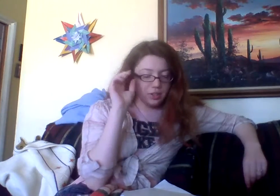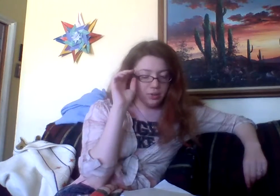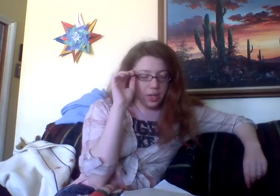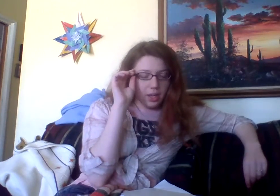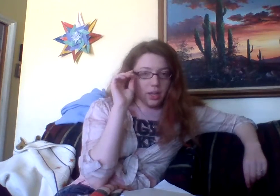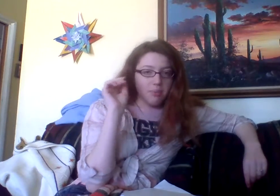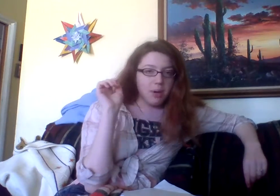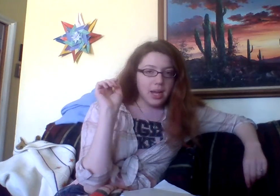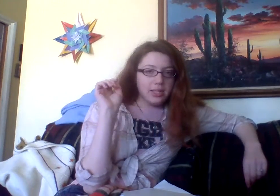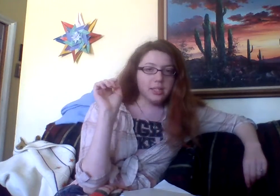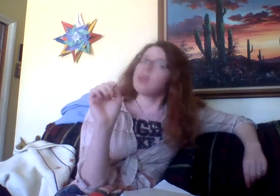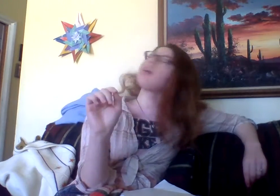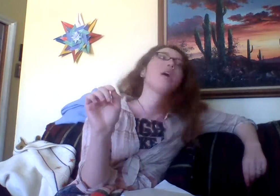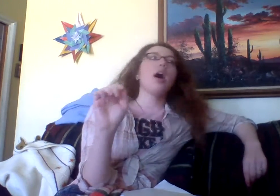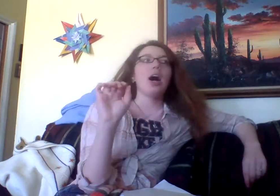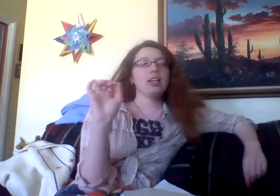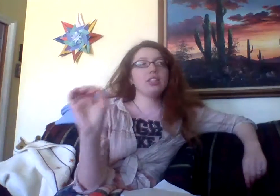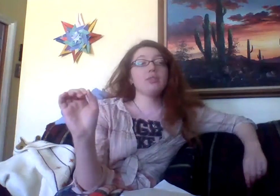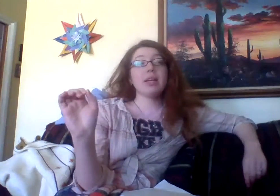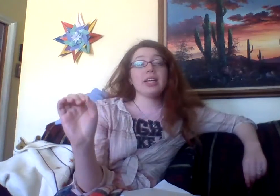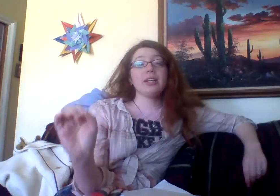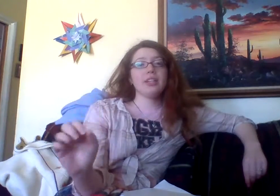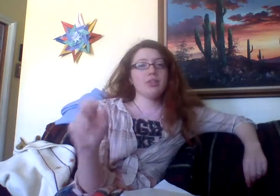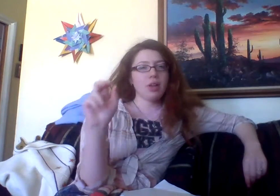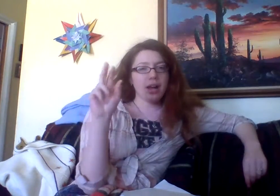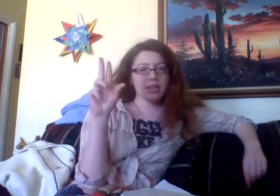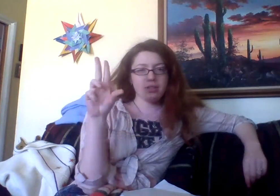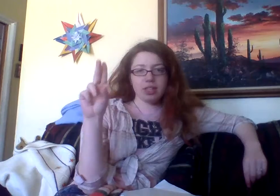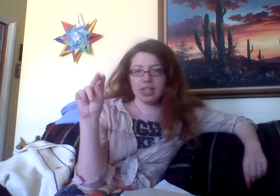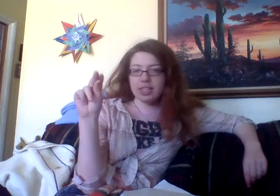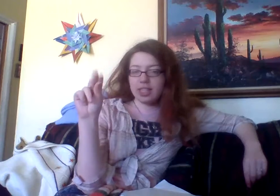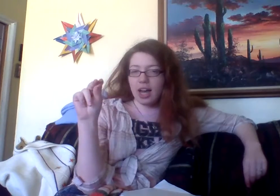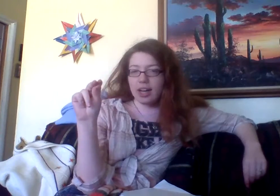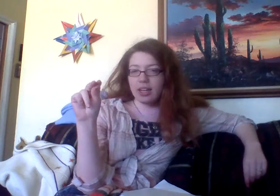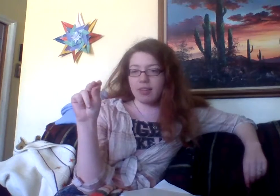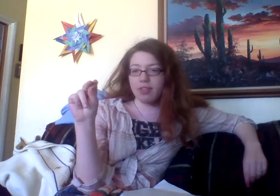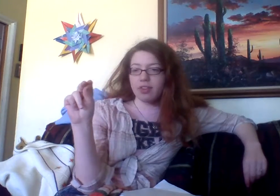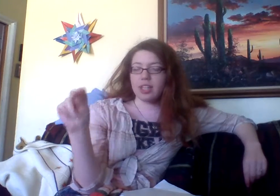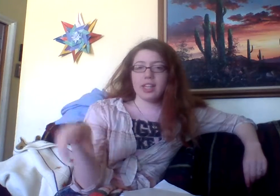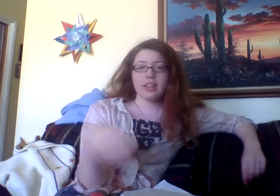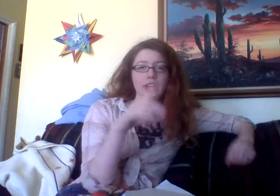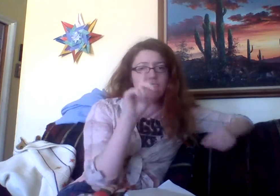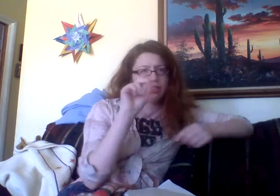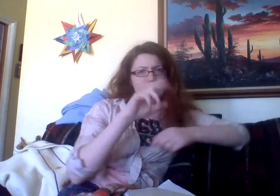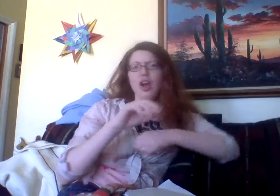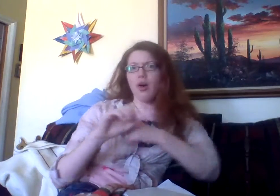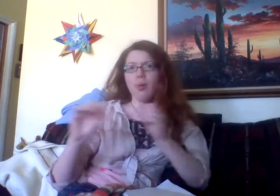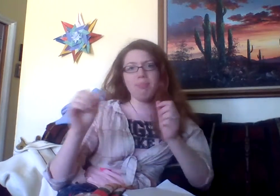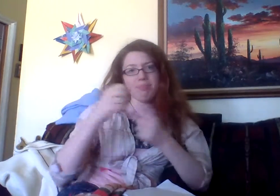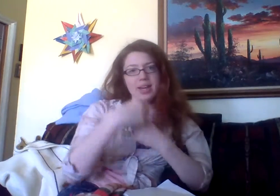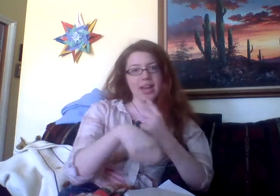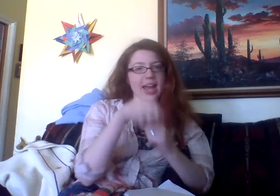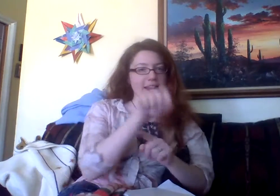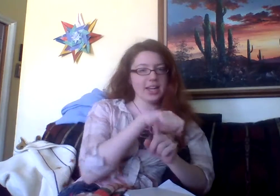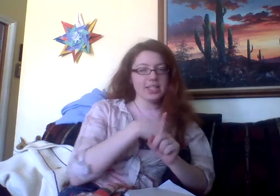to, but just to make it clear, you not use this sign if you're saying like there's no